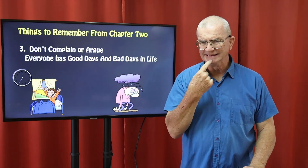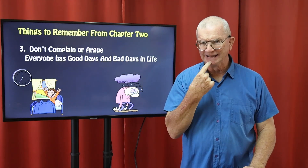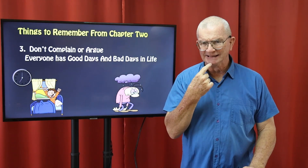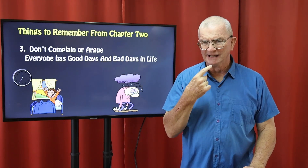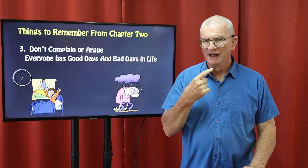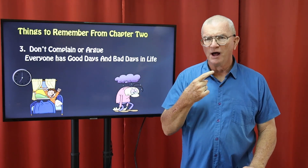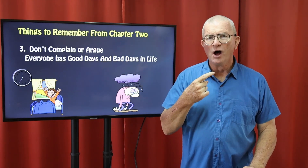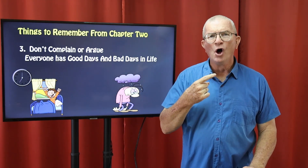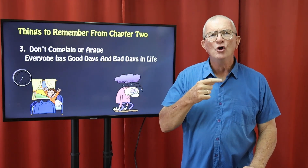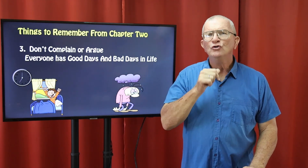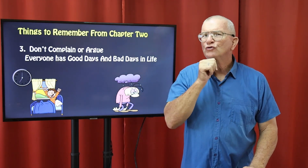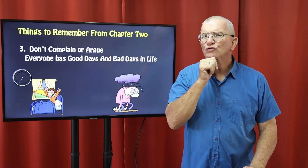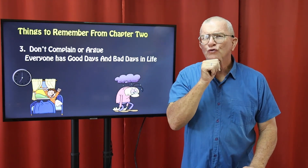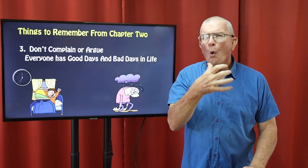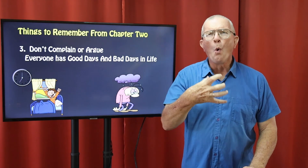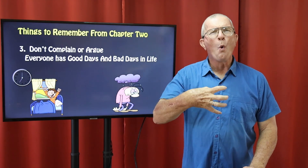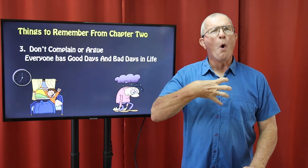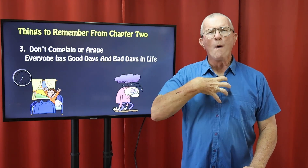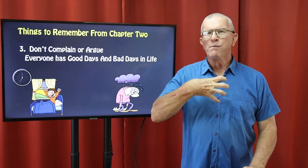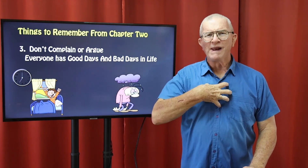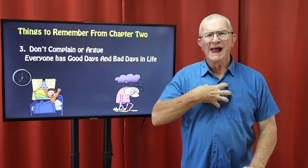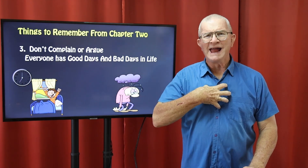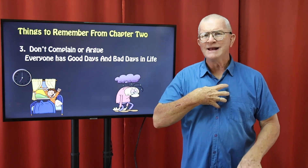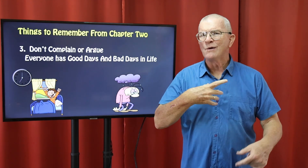Number 3 says, don't complain or argue.